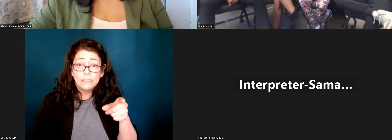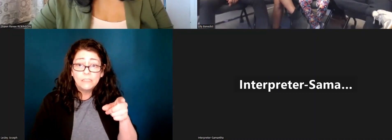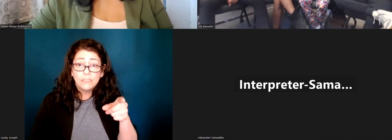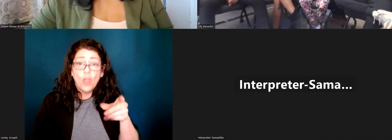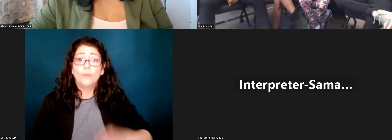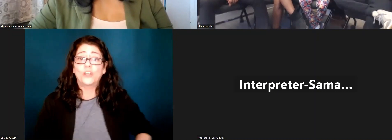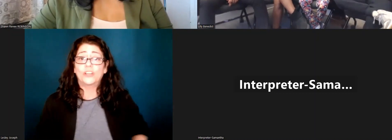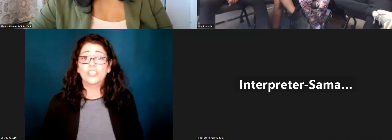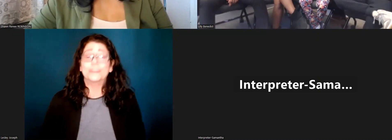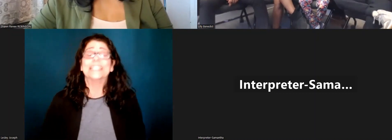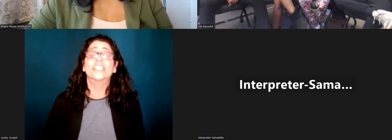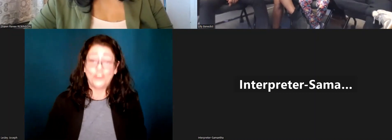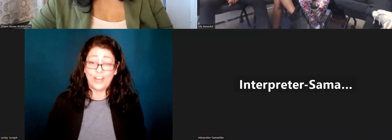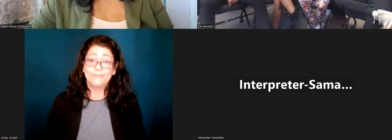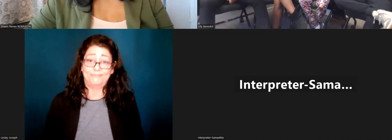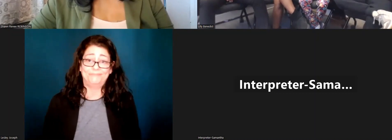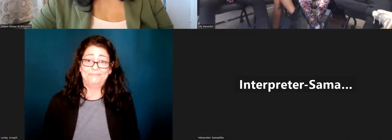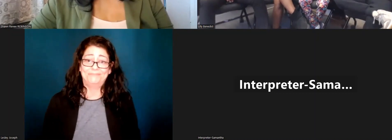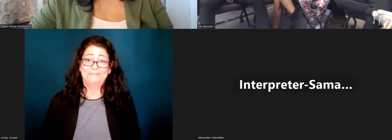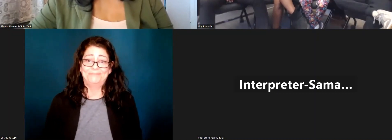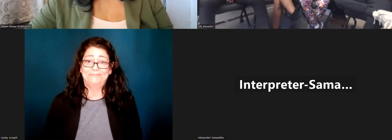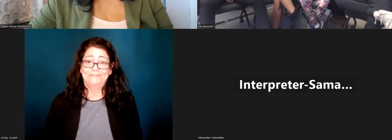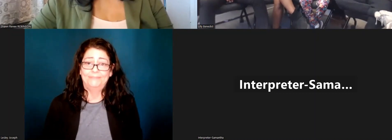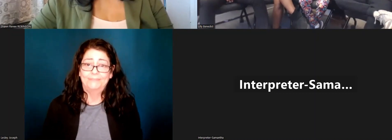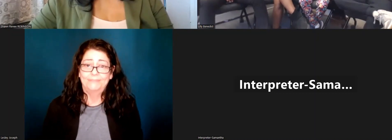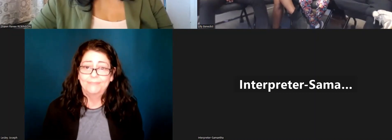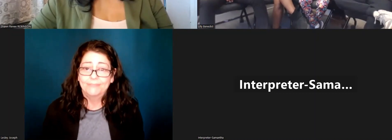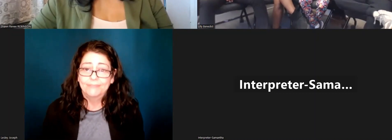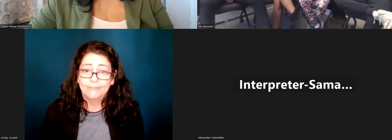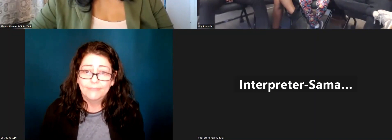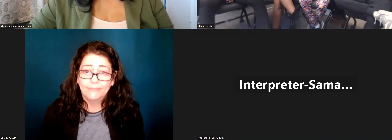6th grade. I'm sorry, excuse me, 6th grade.